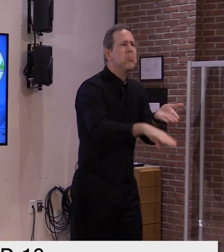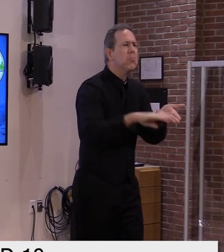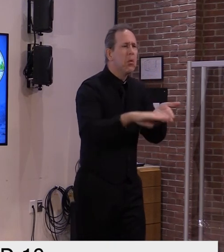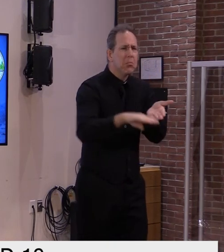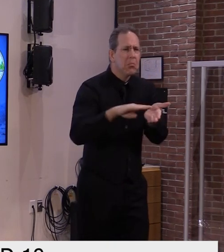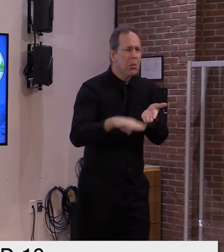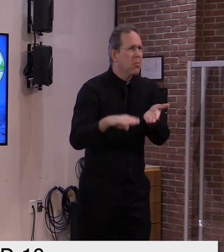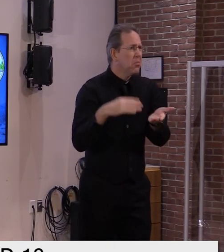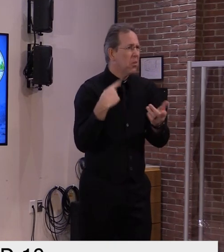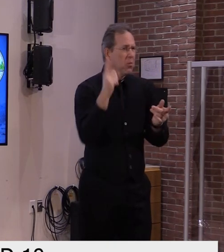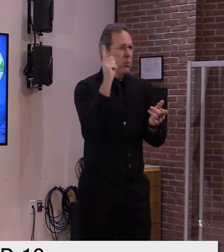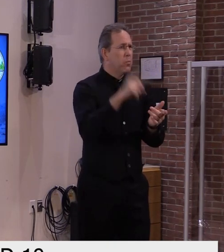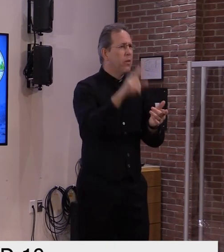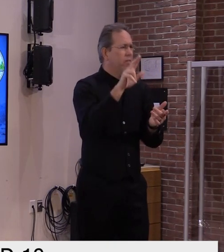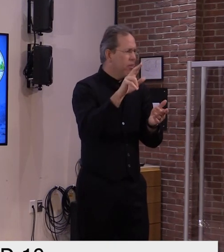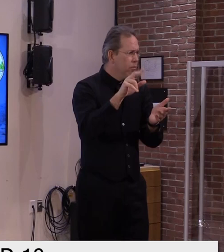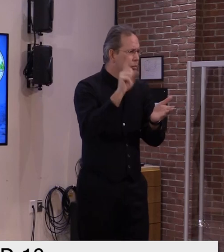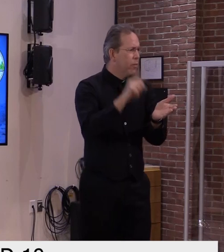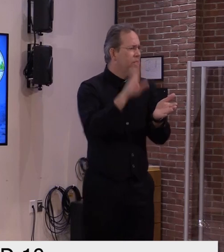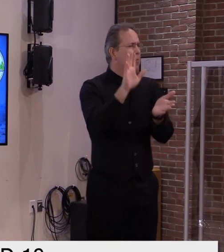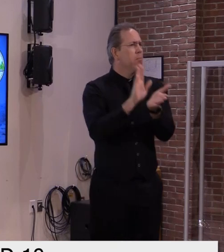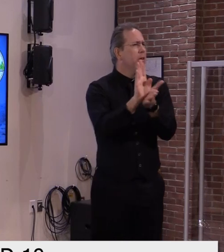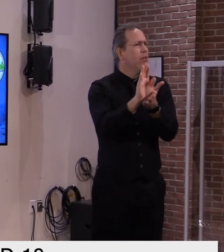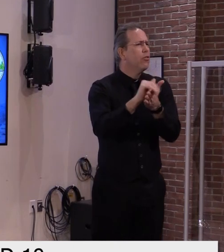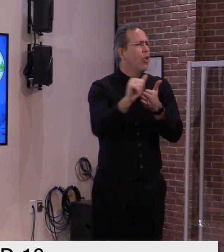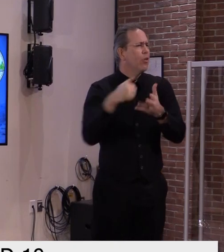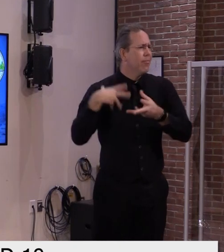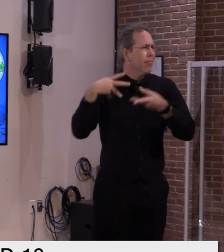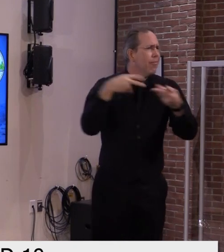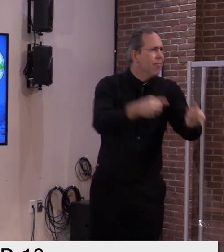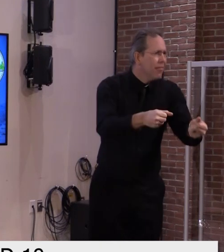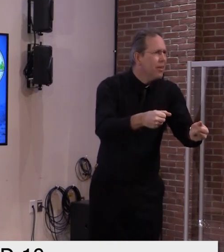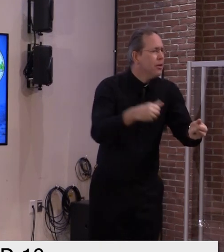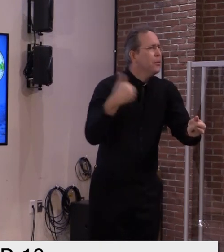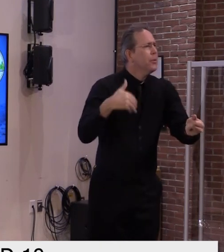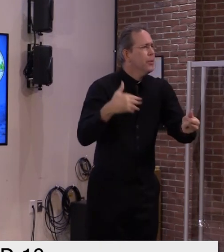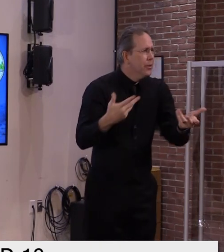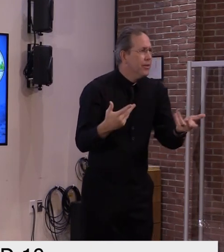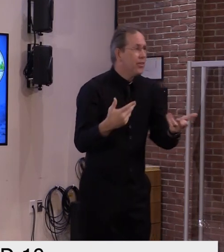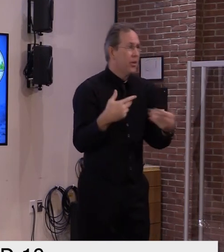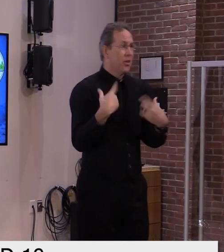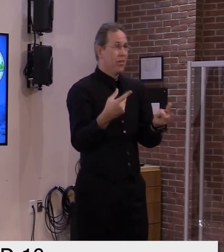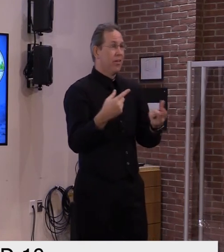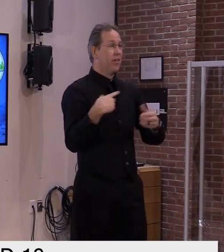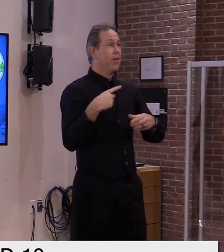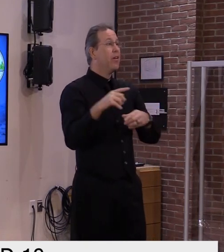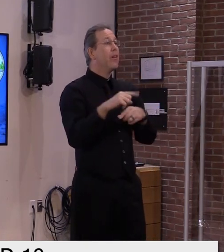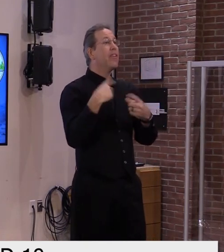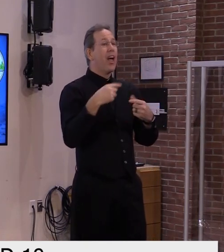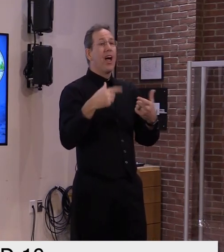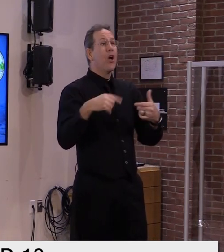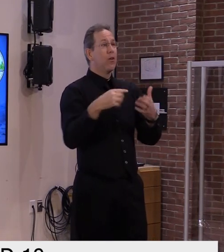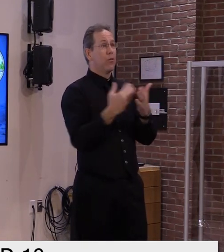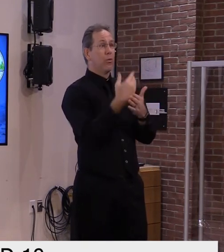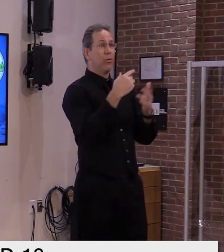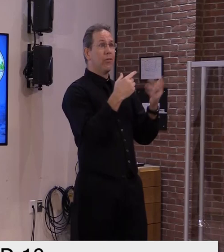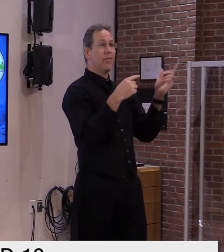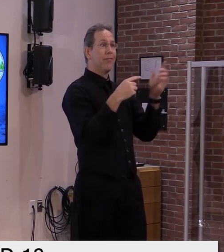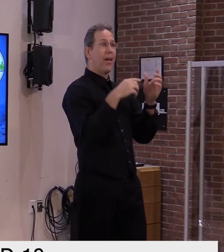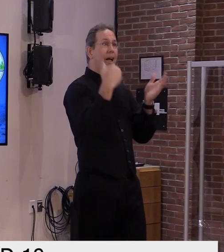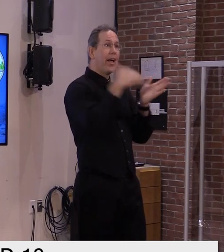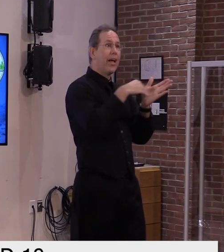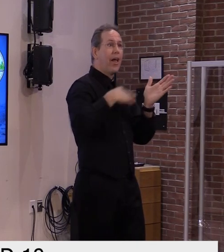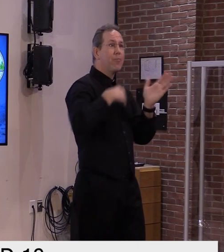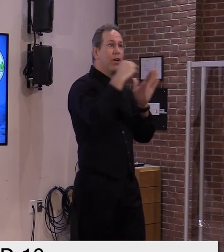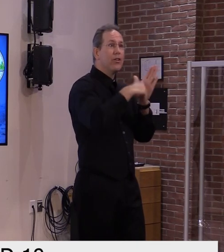has now opened initial applications for both first-time applicants and employers in need of a second loan. It can be found at